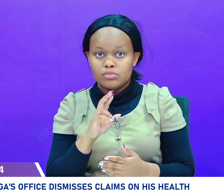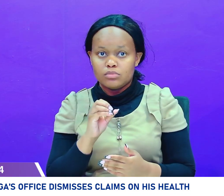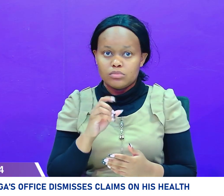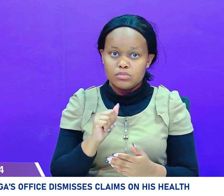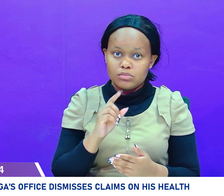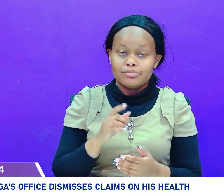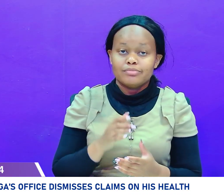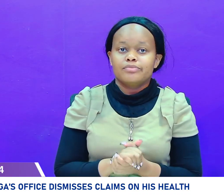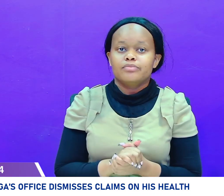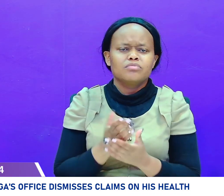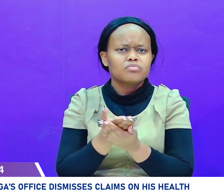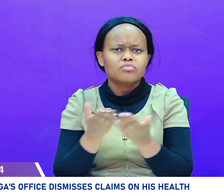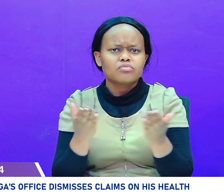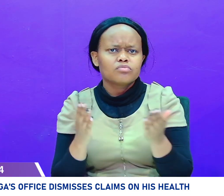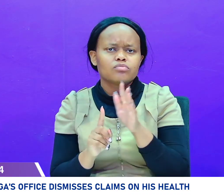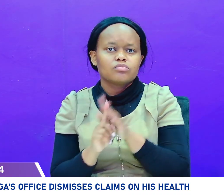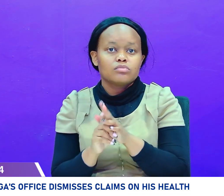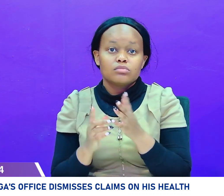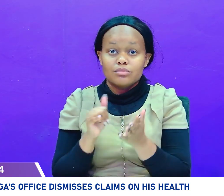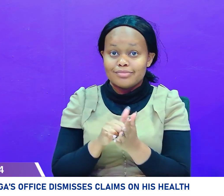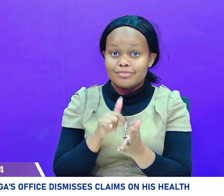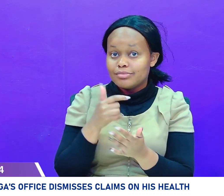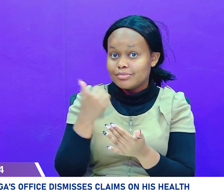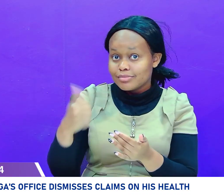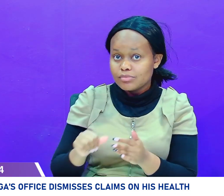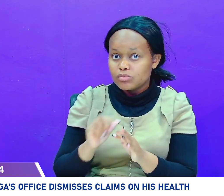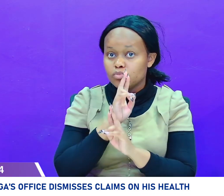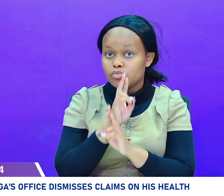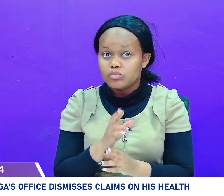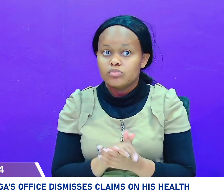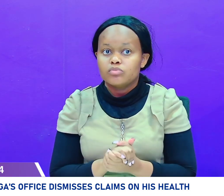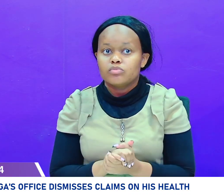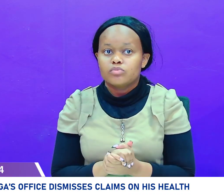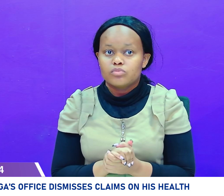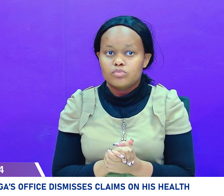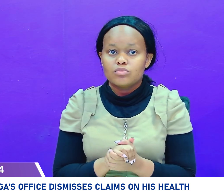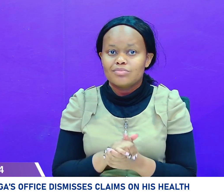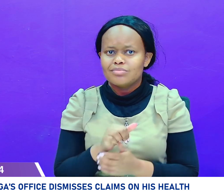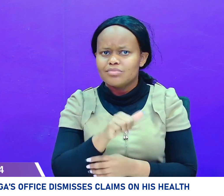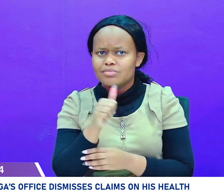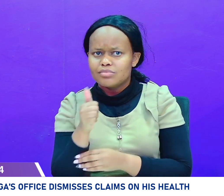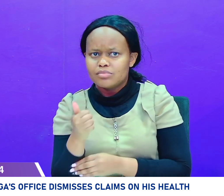They emphasized that any reports suggesting otherwise are unfounded.